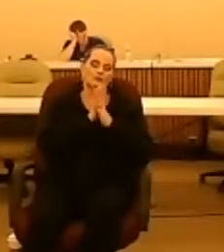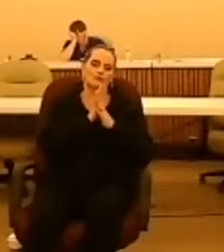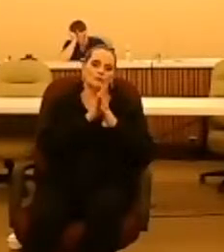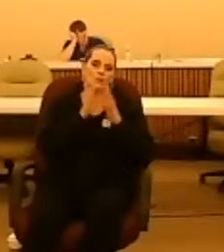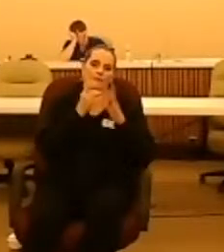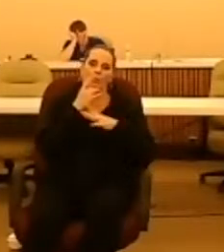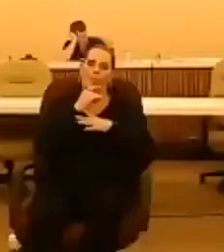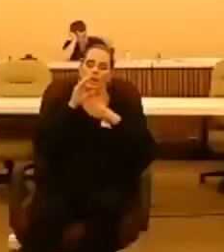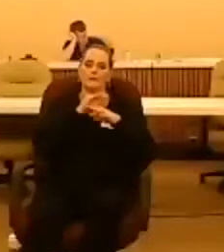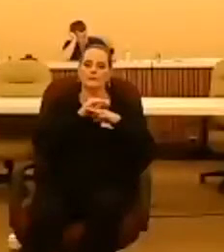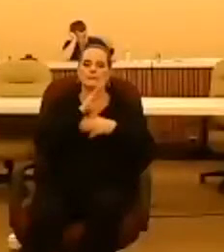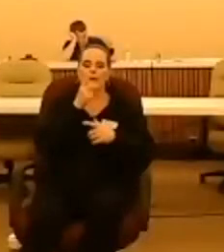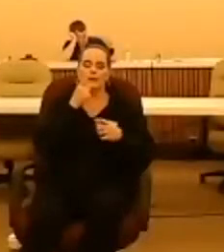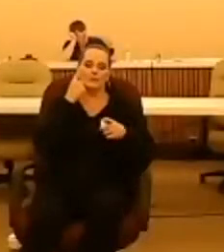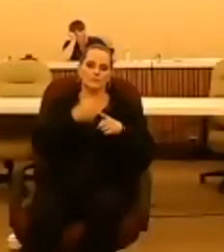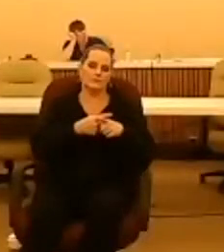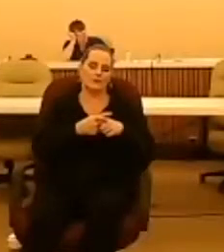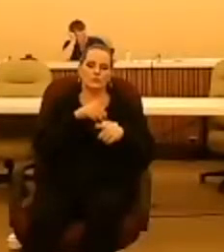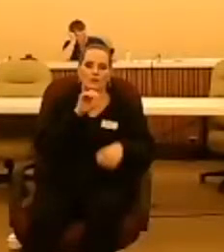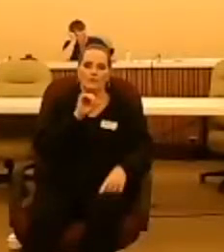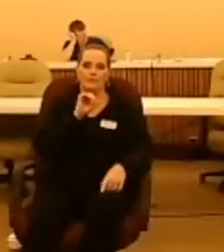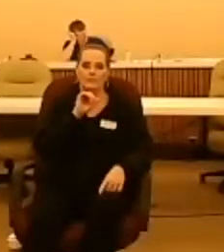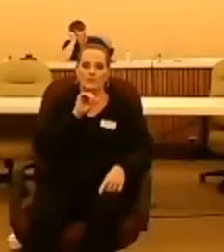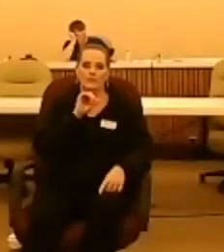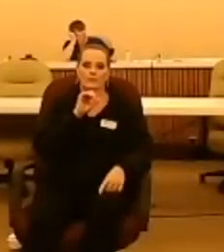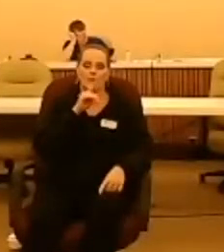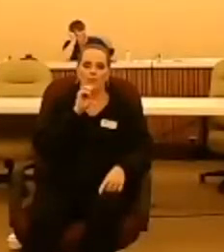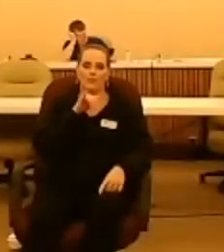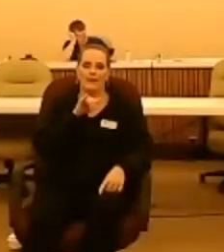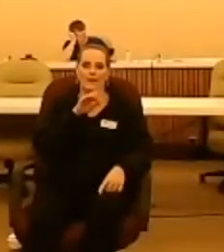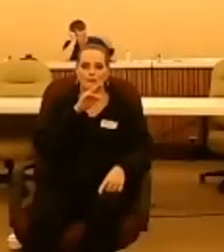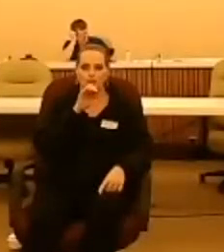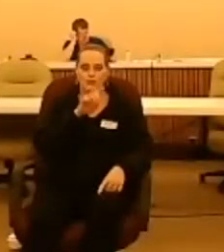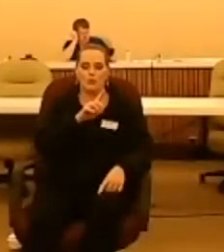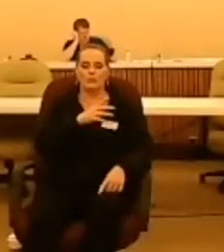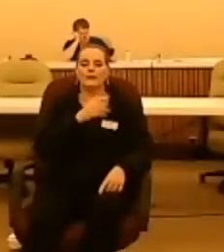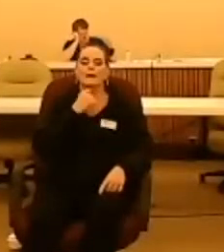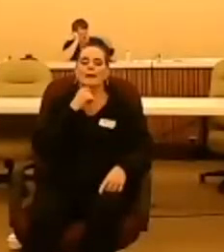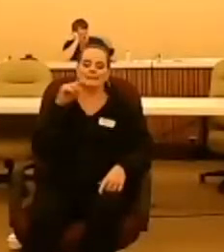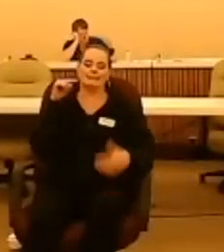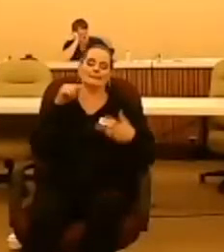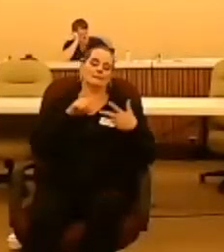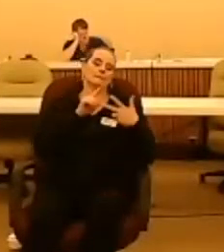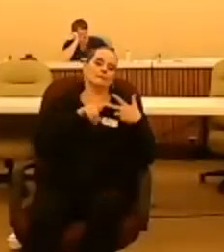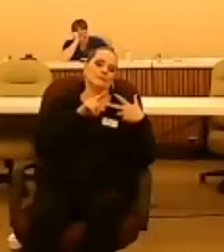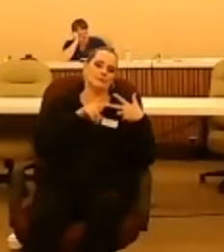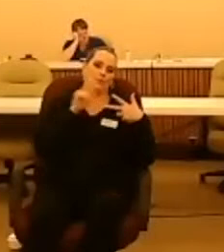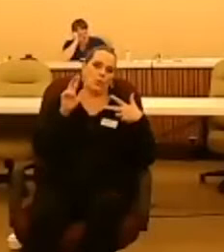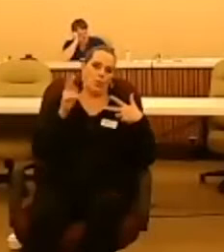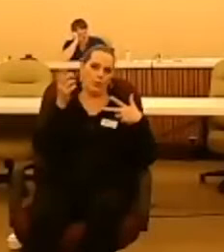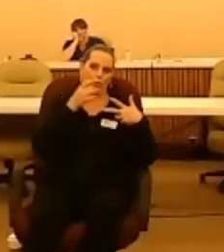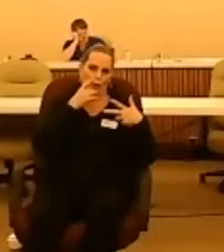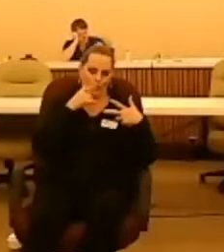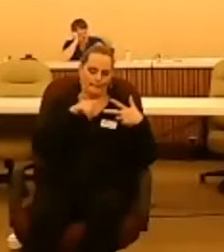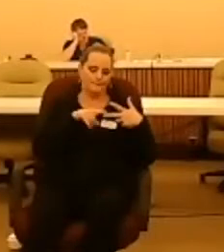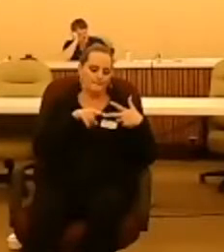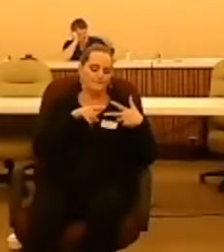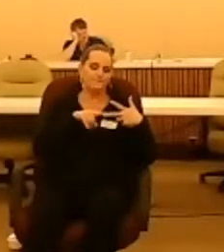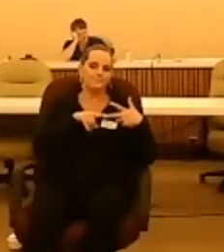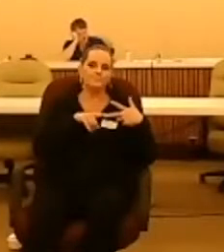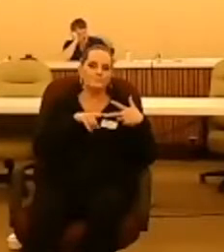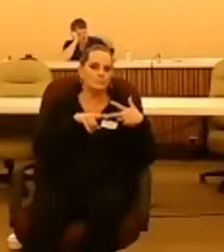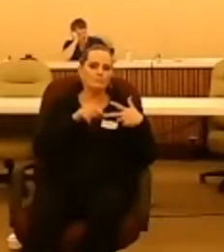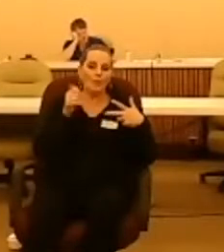of Clay Road and Mushroom Boulevard. Second. So this is the third in this group. This one